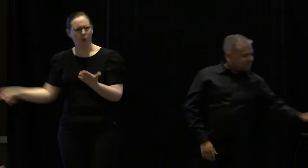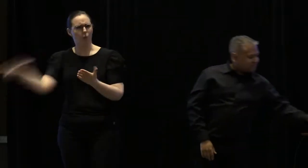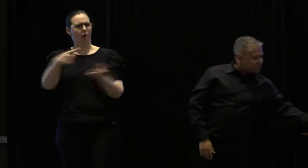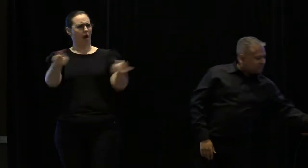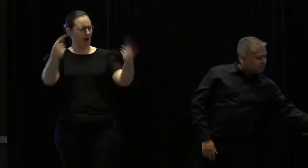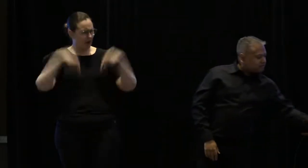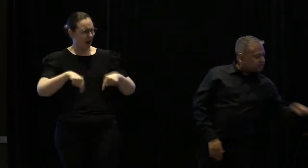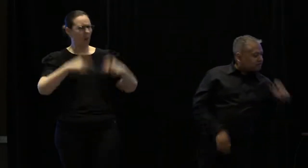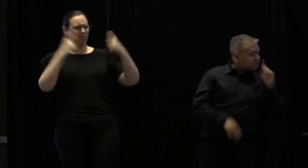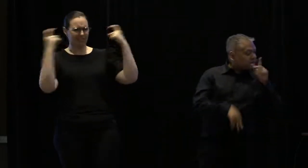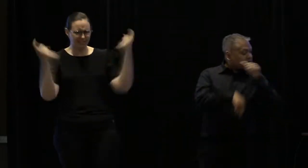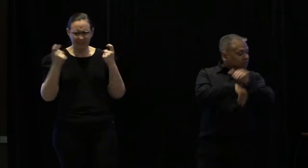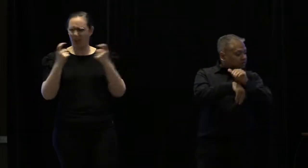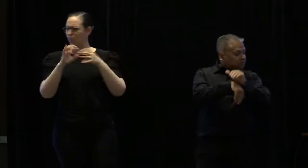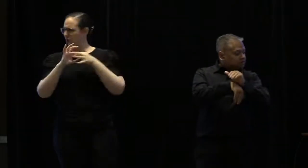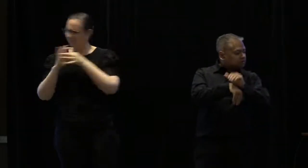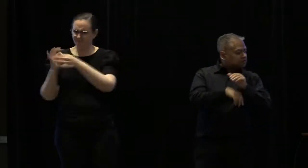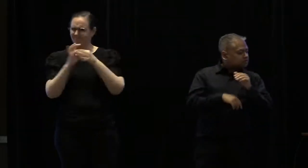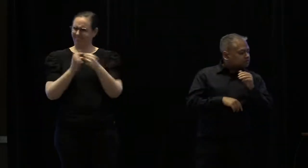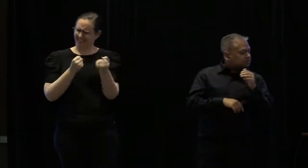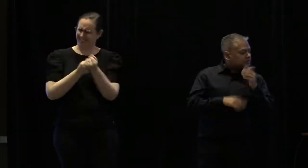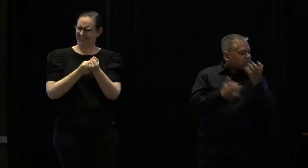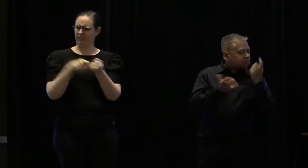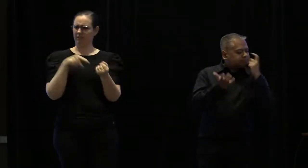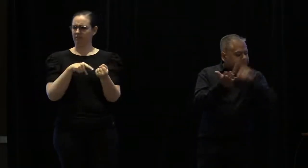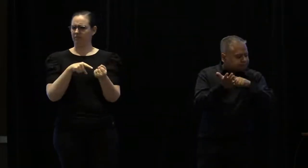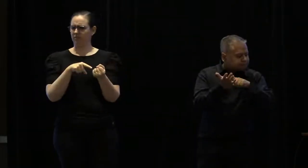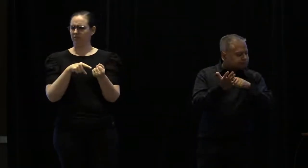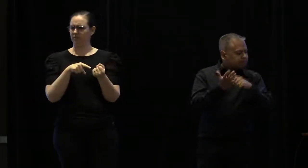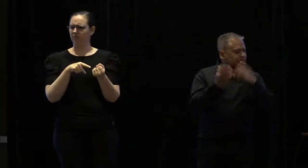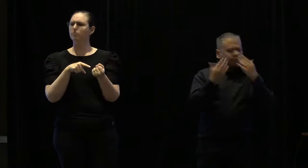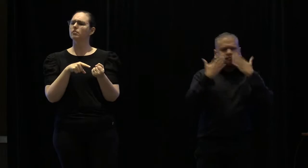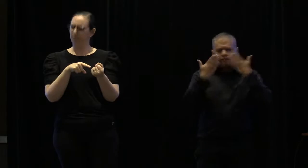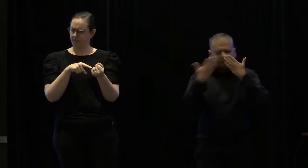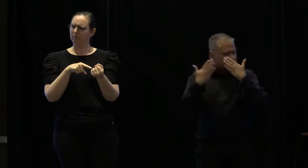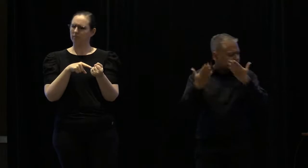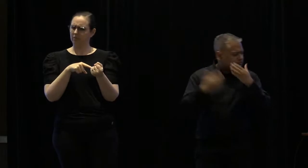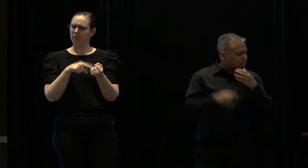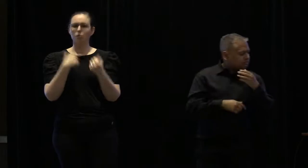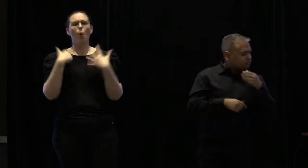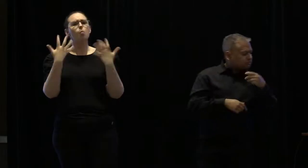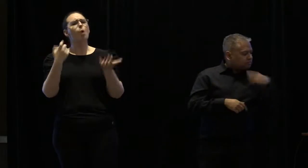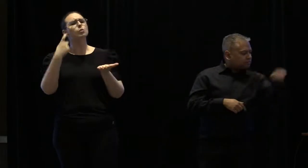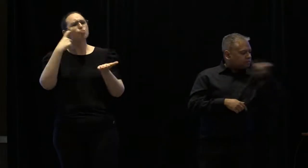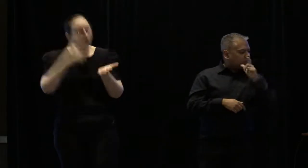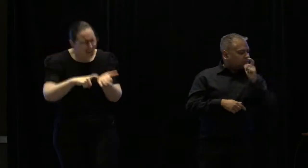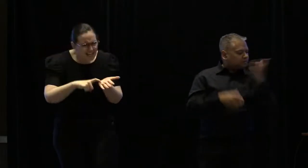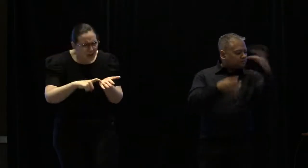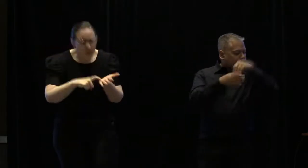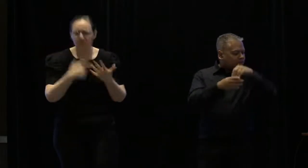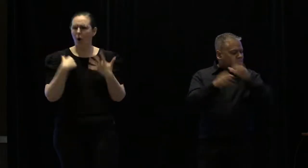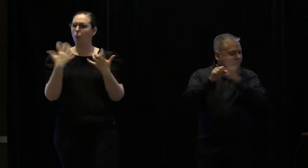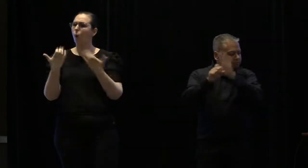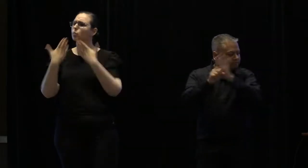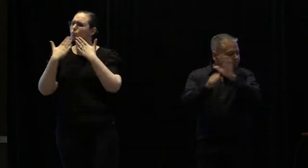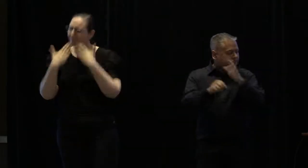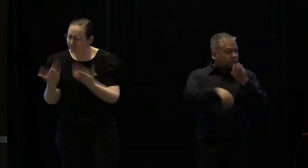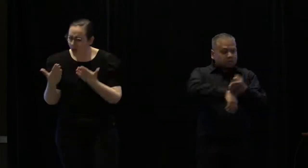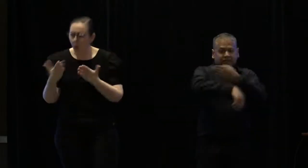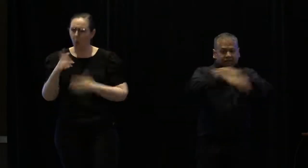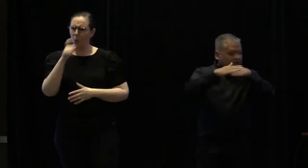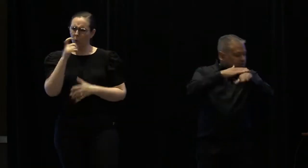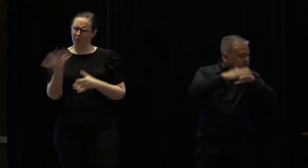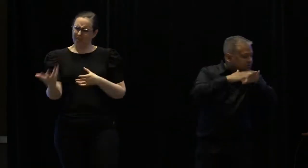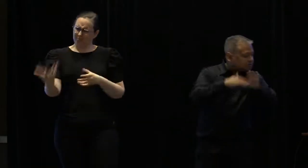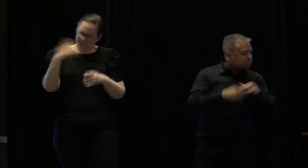for us to come together and recognize each and every one of your work. just want to acknowledge everyone for